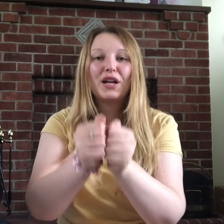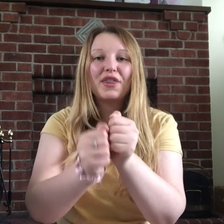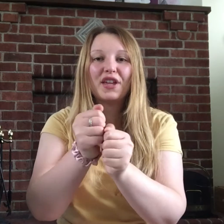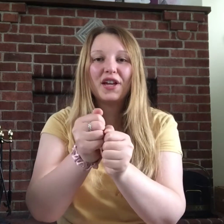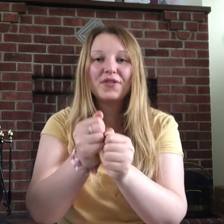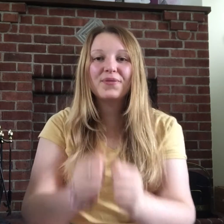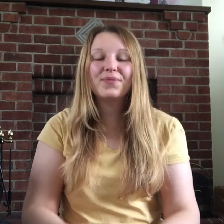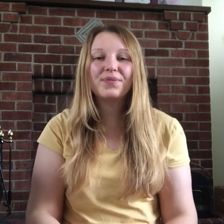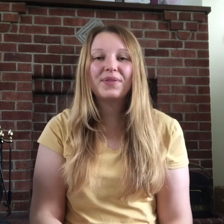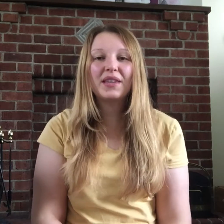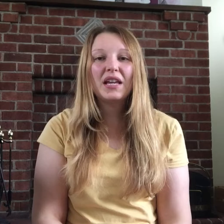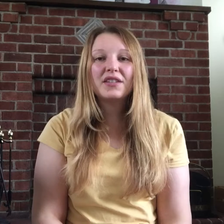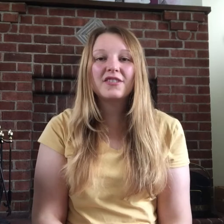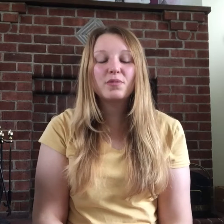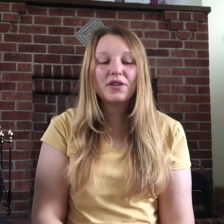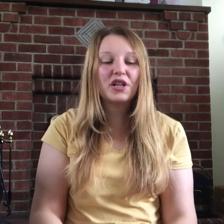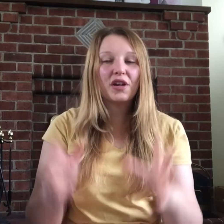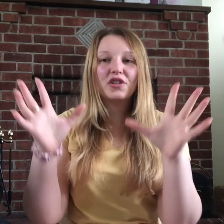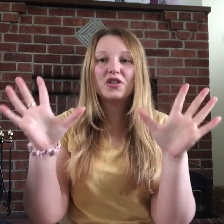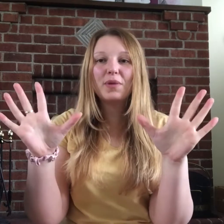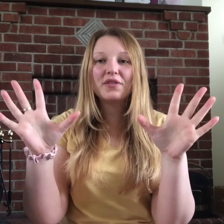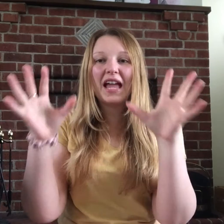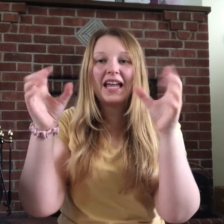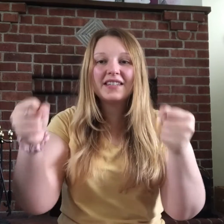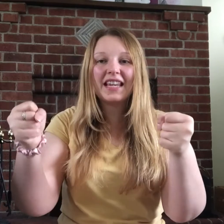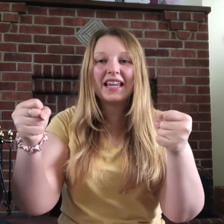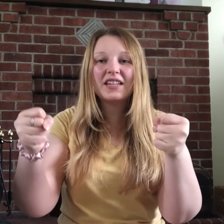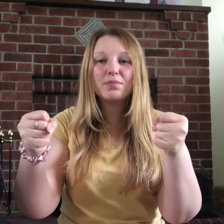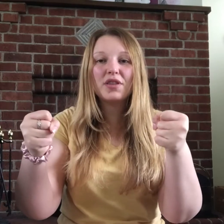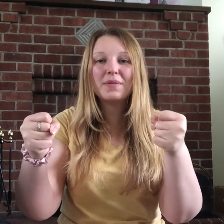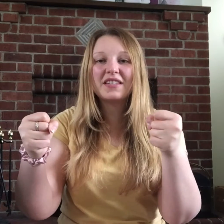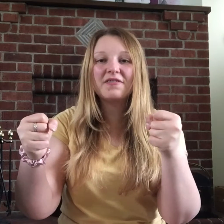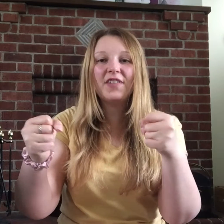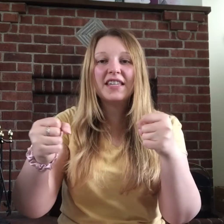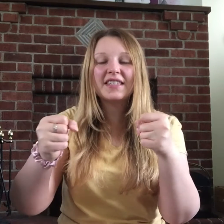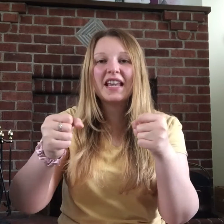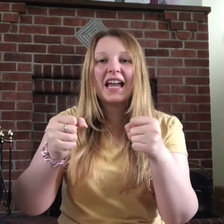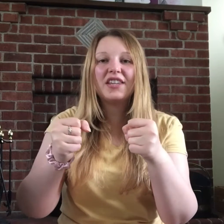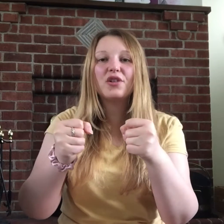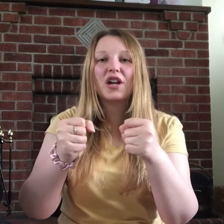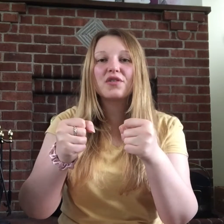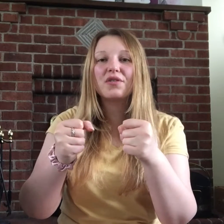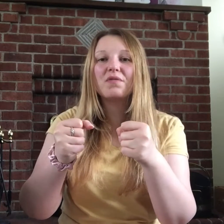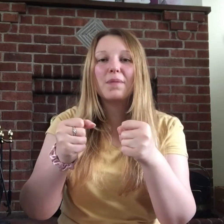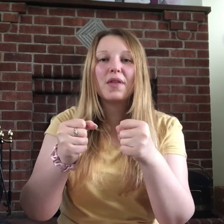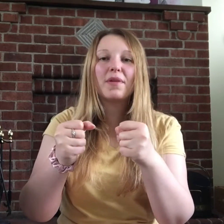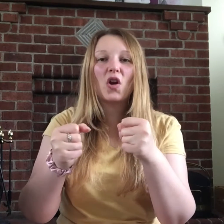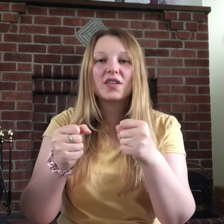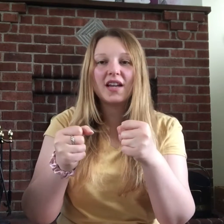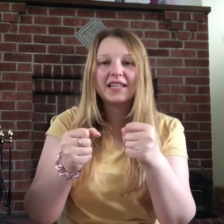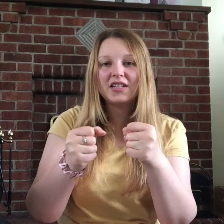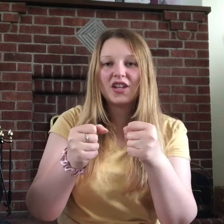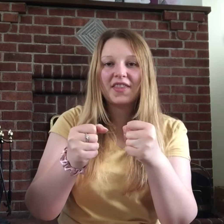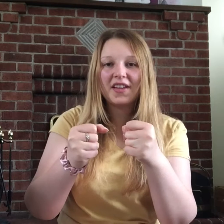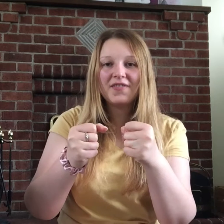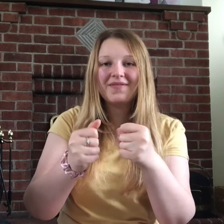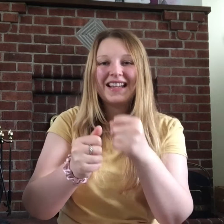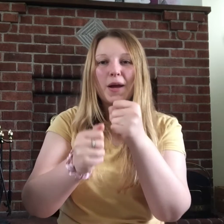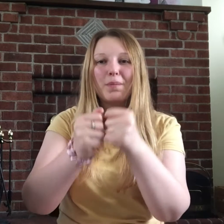Brother. So for brother, you're going to use both hands, put them into fists, and you're going to rub them alongside each other.